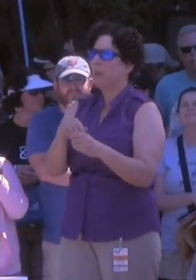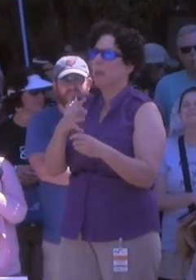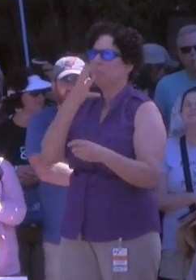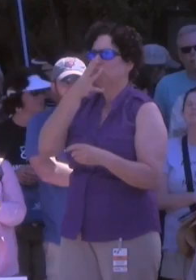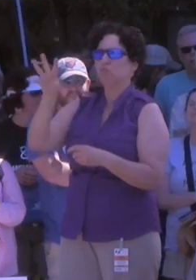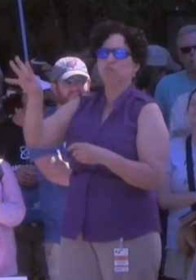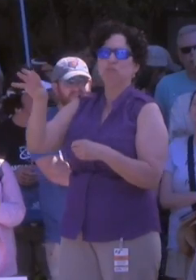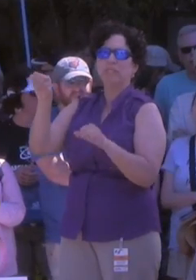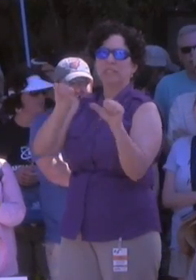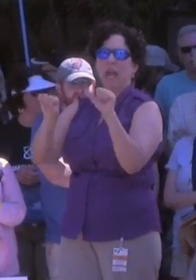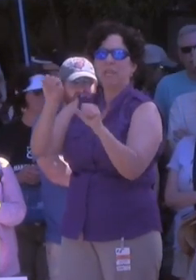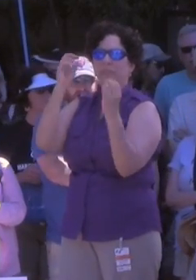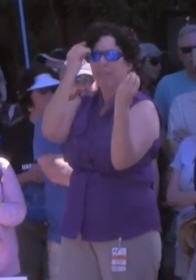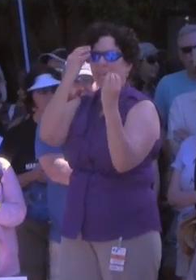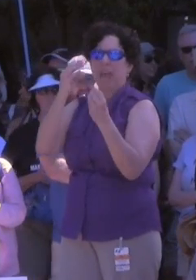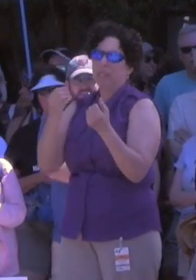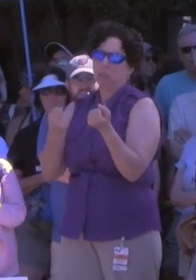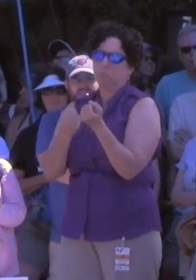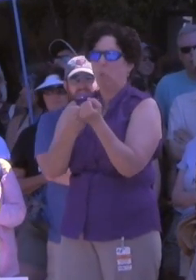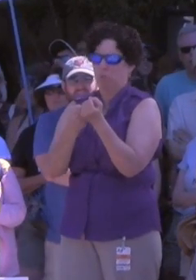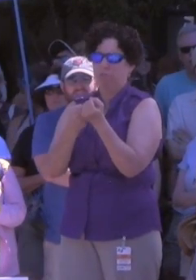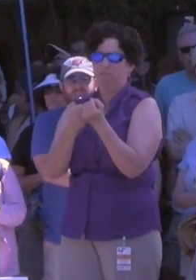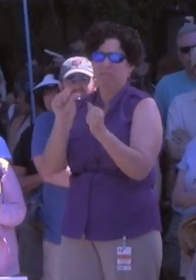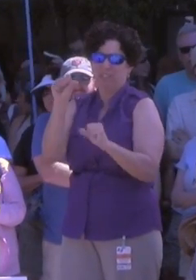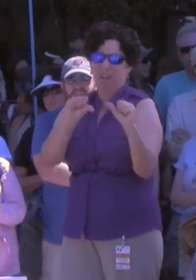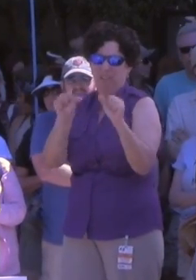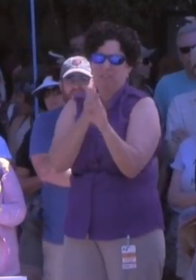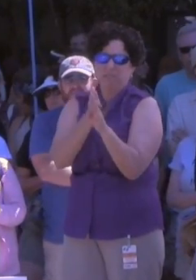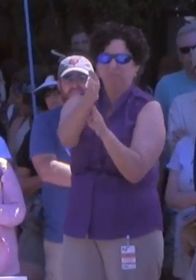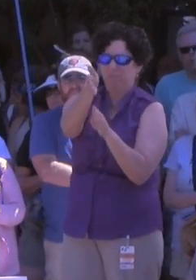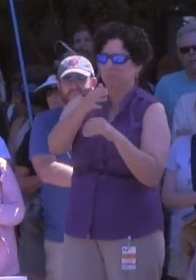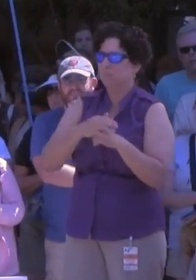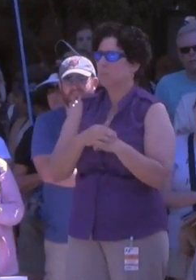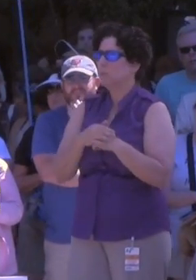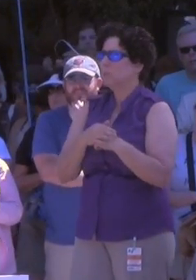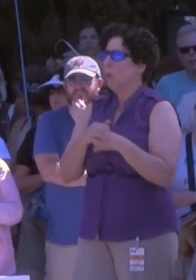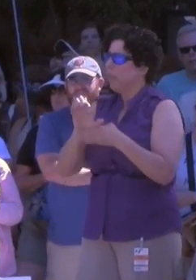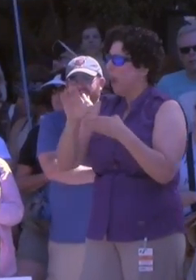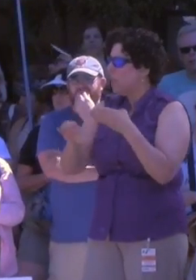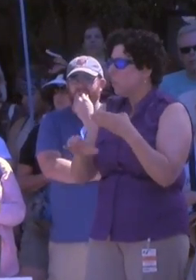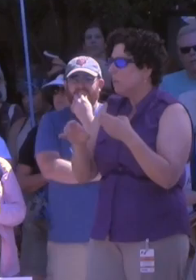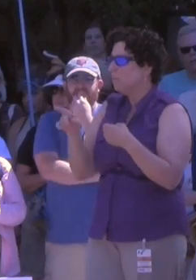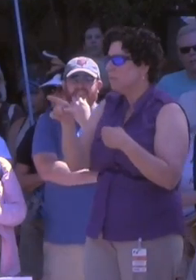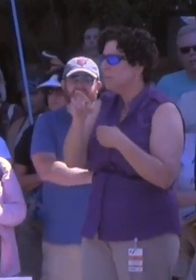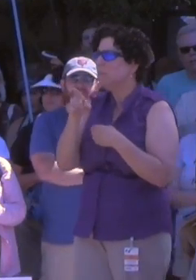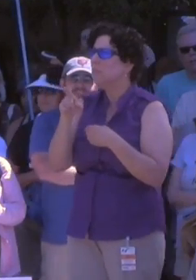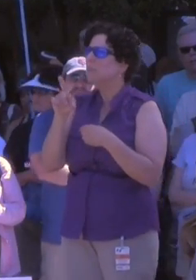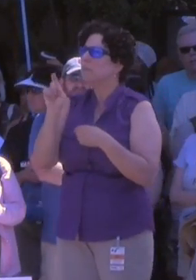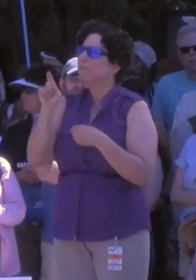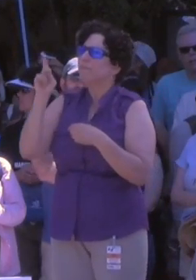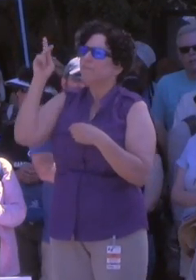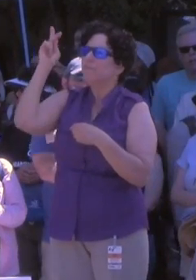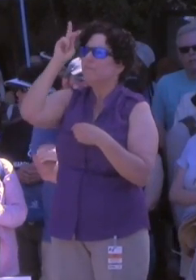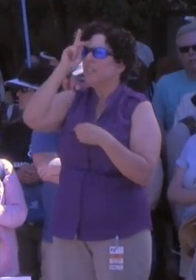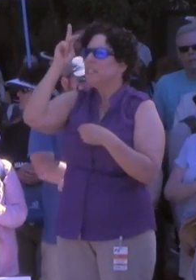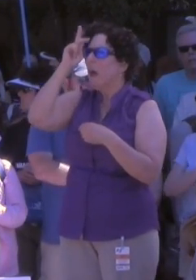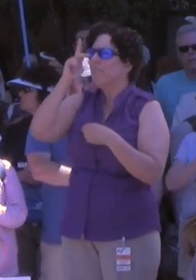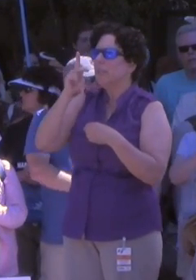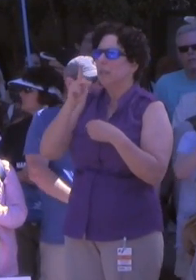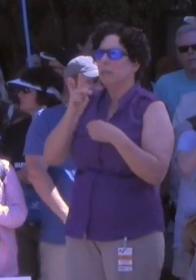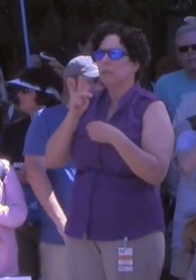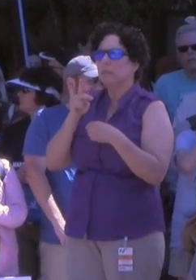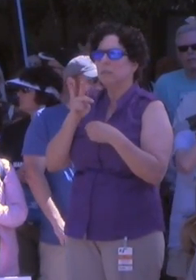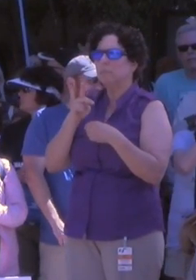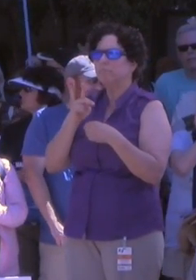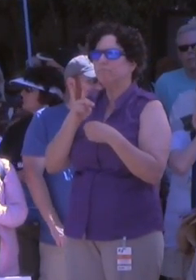scientific thinking and their support of science. So a consequence of this is the emergence of maybe a philosophical wedge